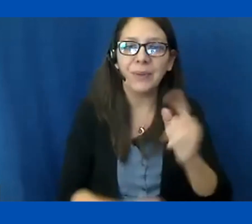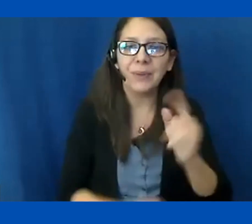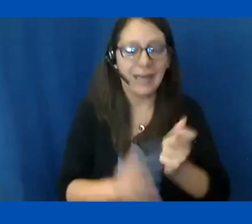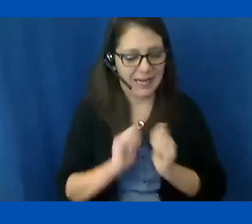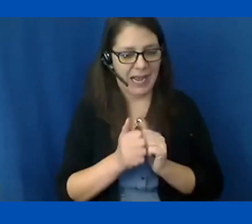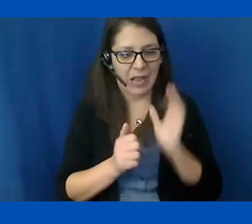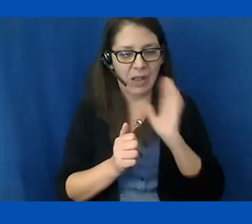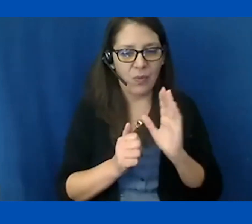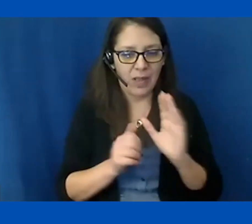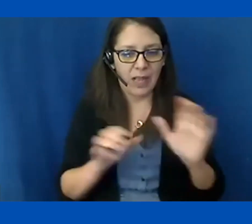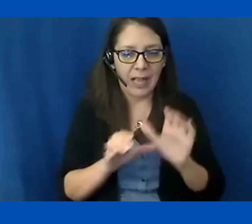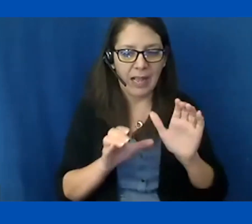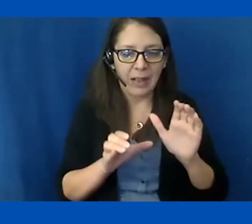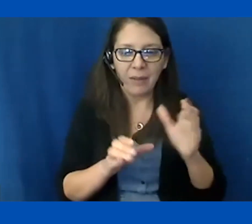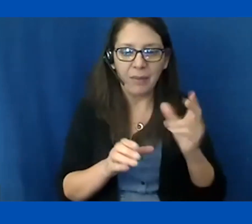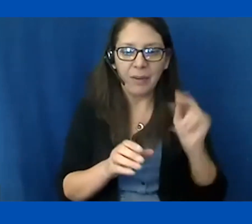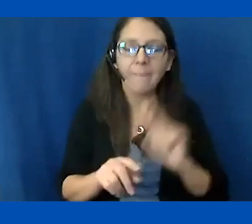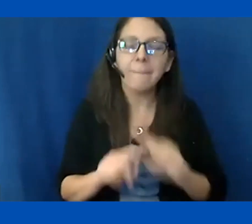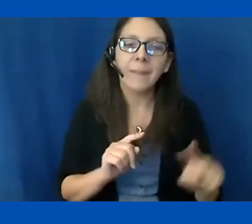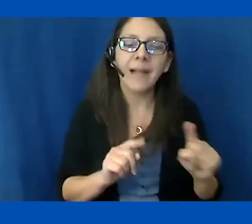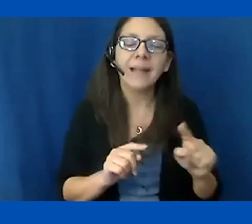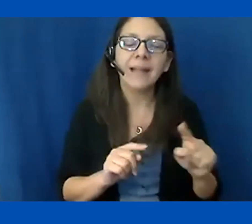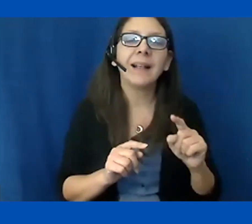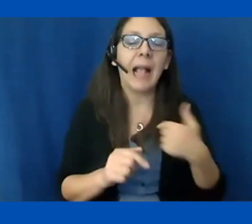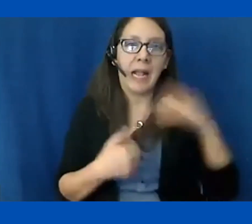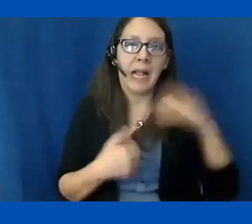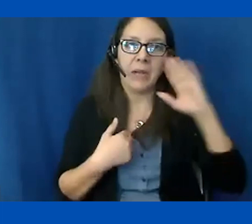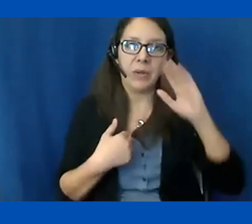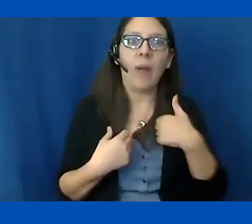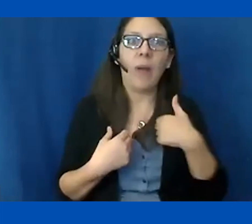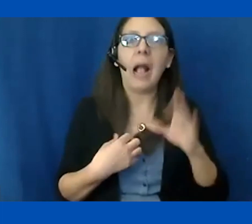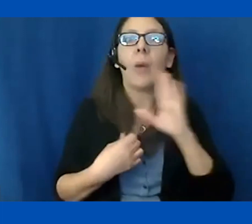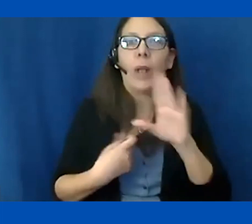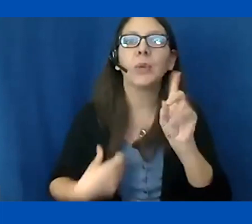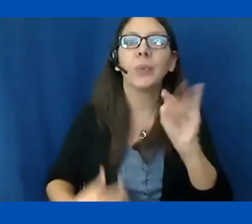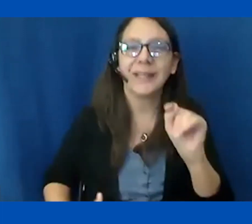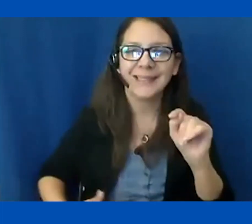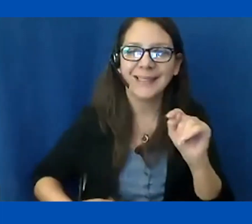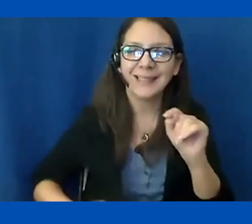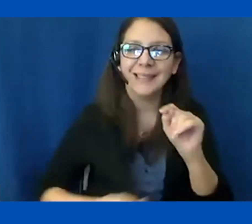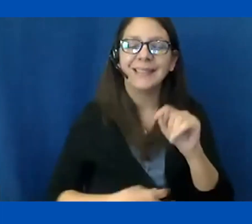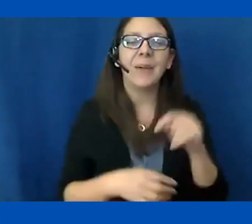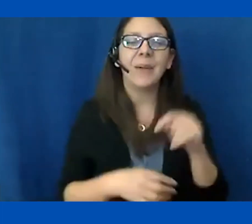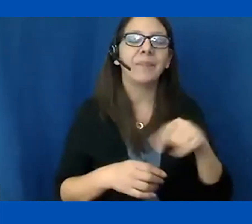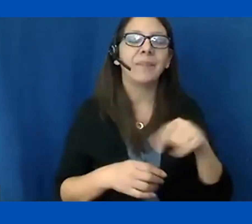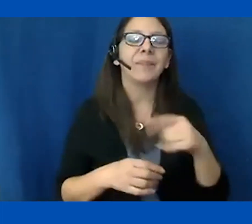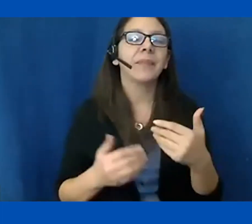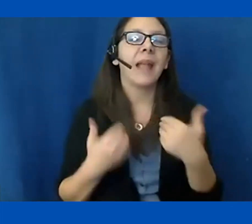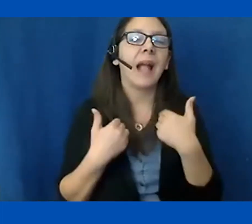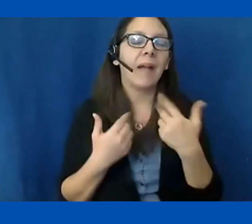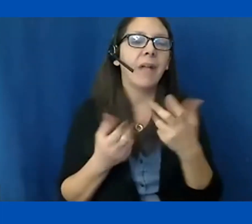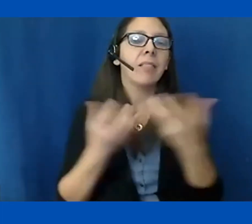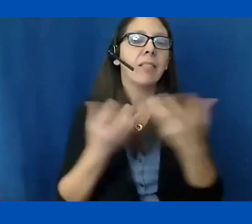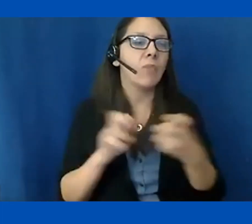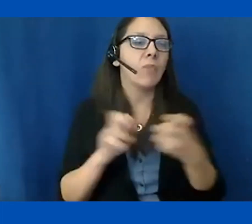but in my heart and in my brain, I knew that it was going to somehow. And it came with a lot of different, you know, problem solving and